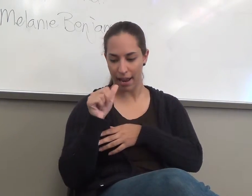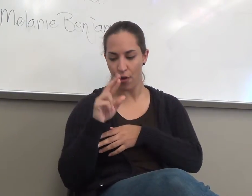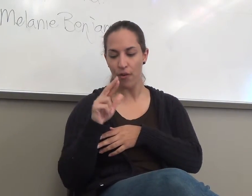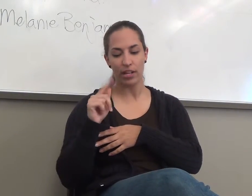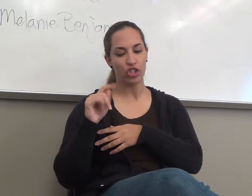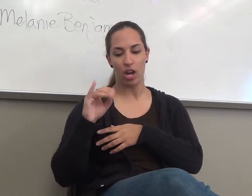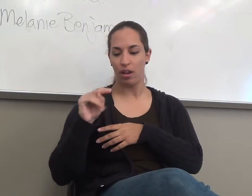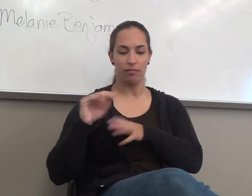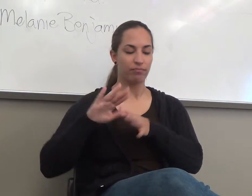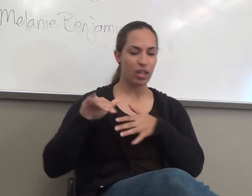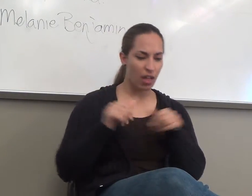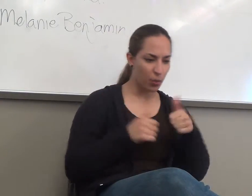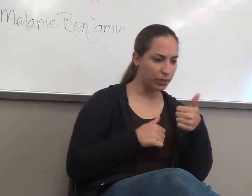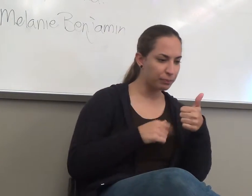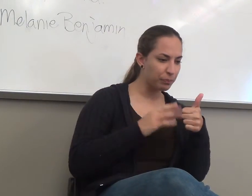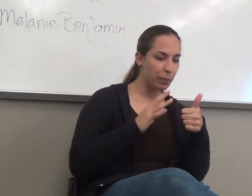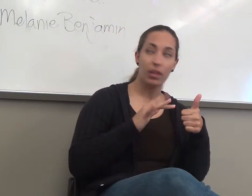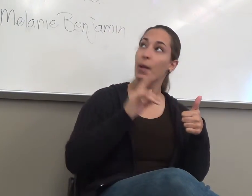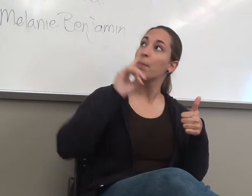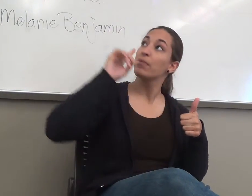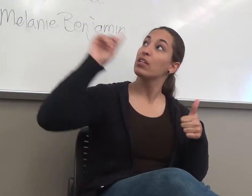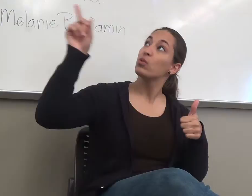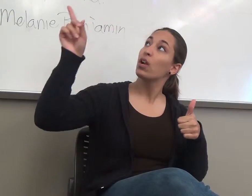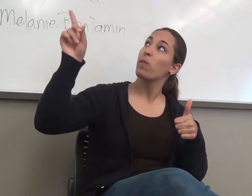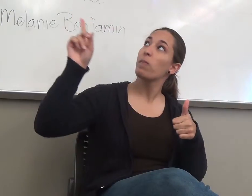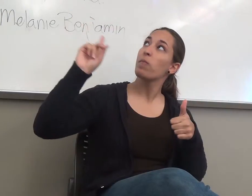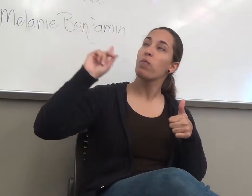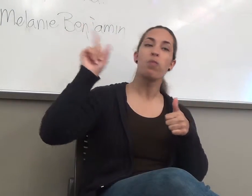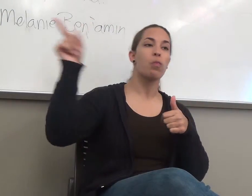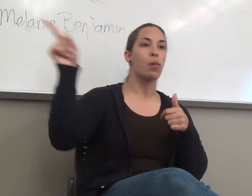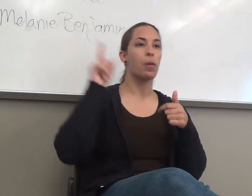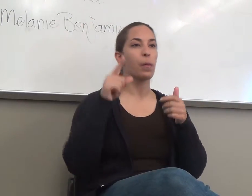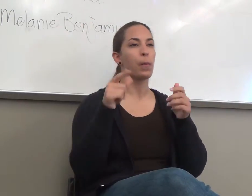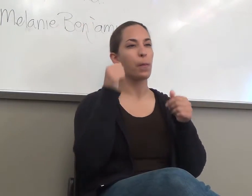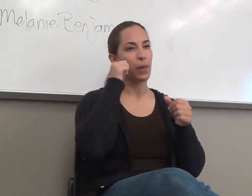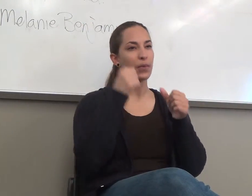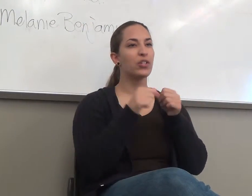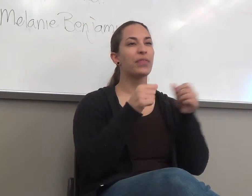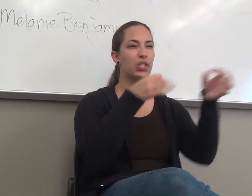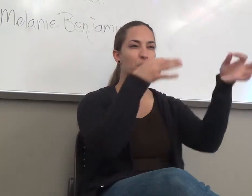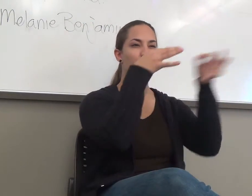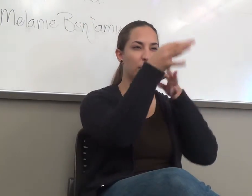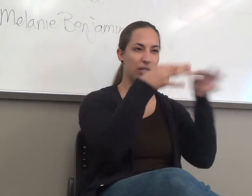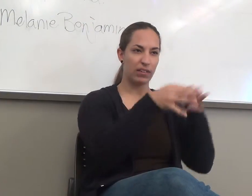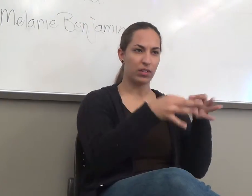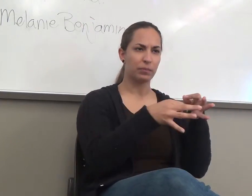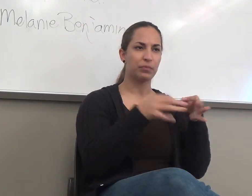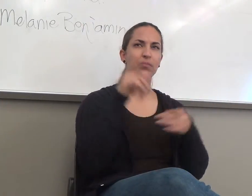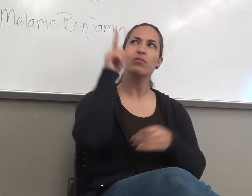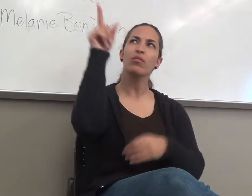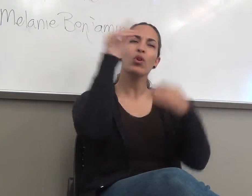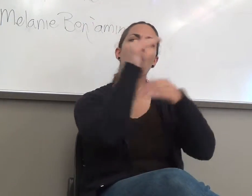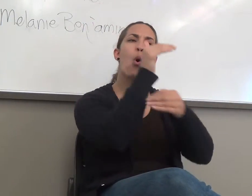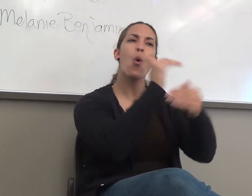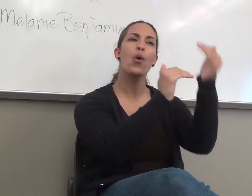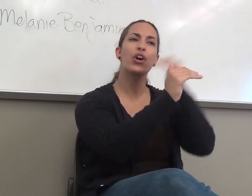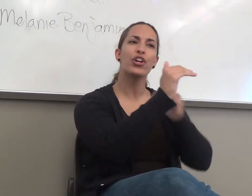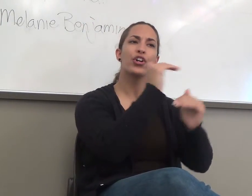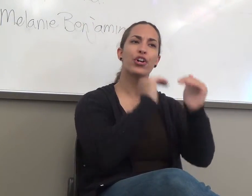one. This is a sample descriptive paragraph. What are the order of these sentences?